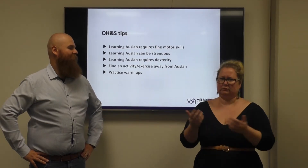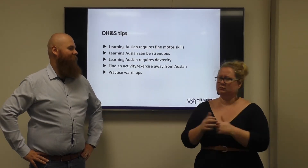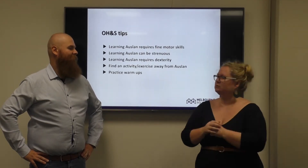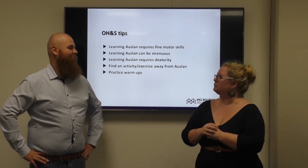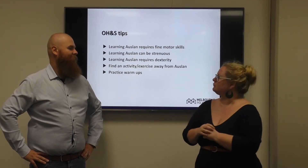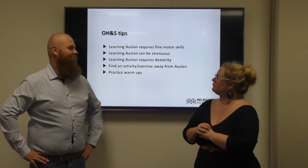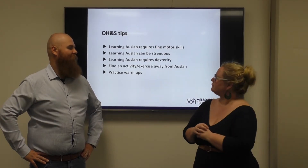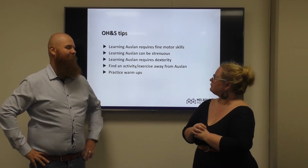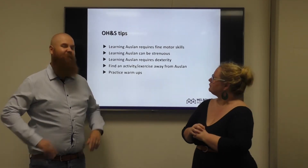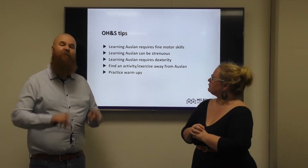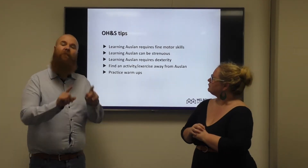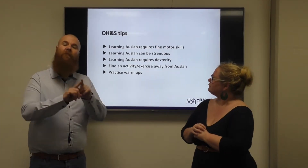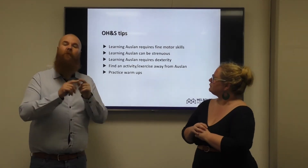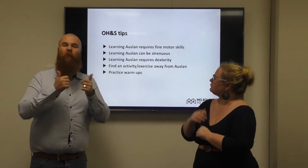We don't want anyone to have an injury.